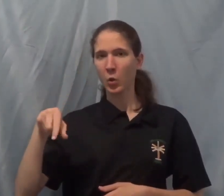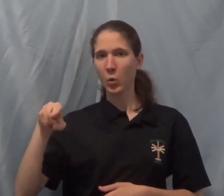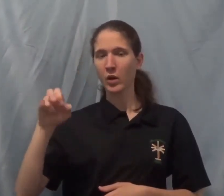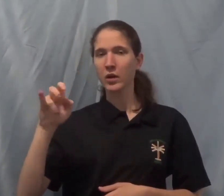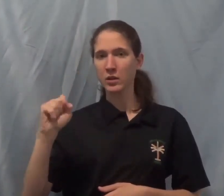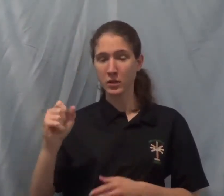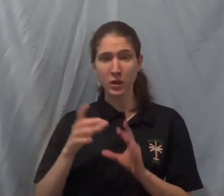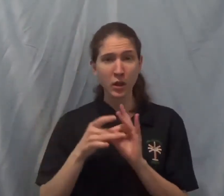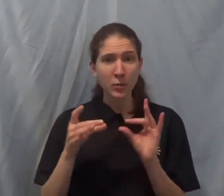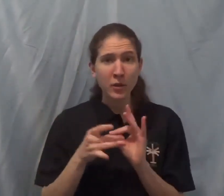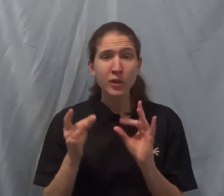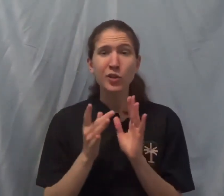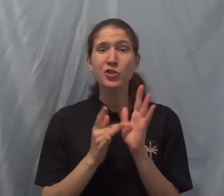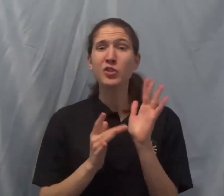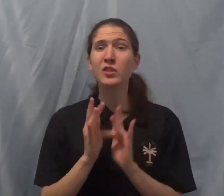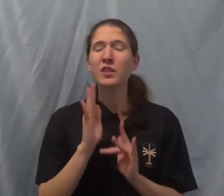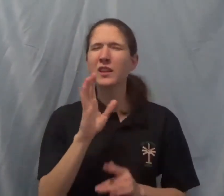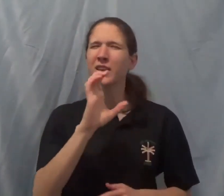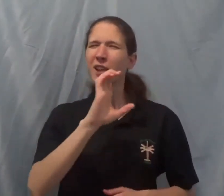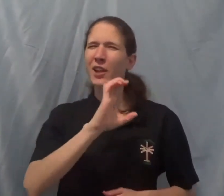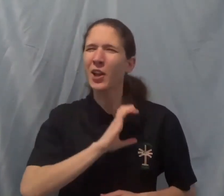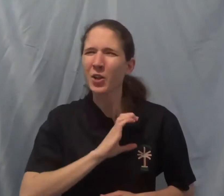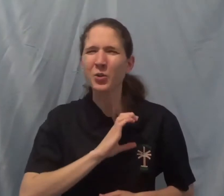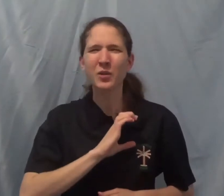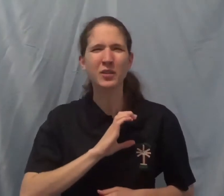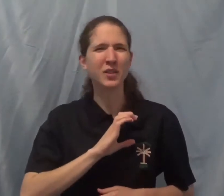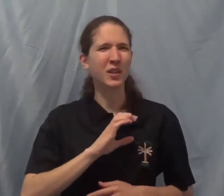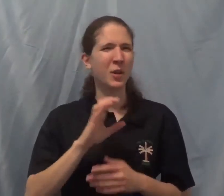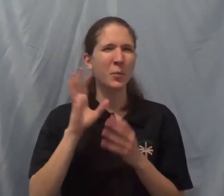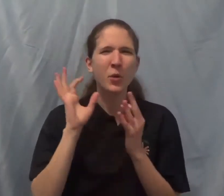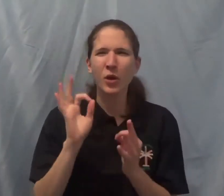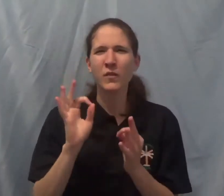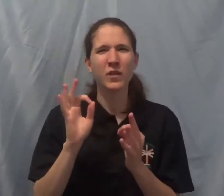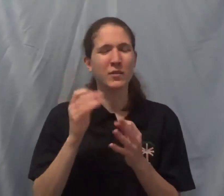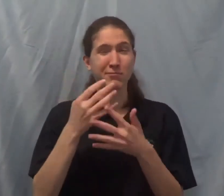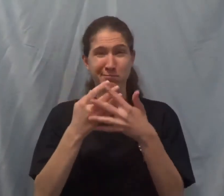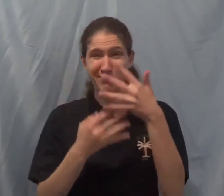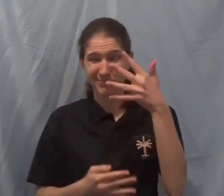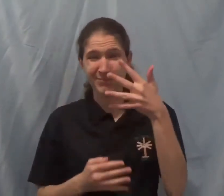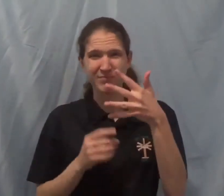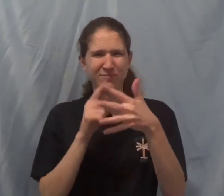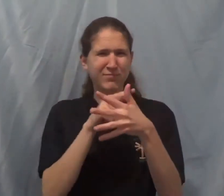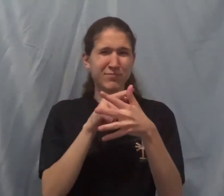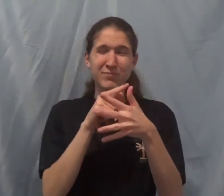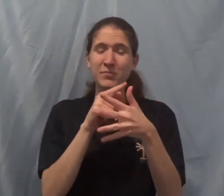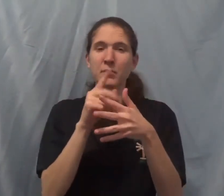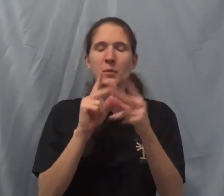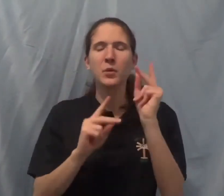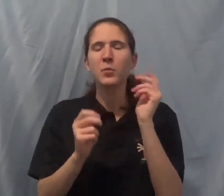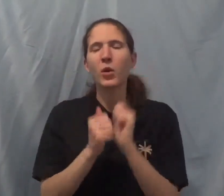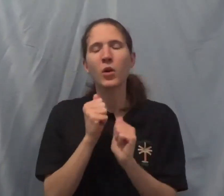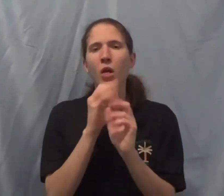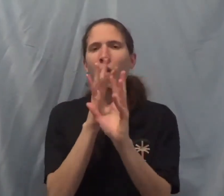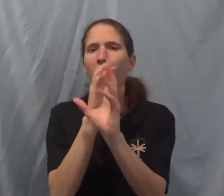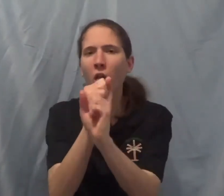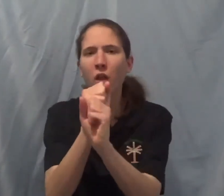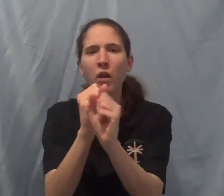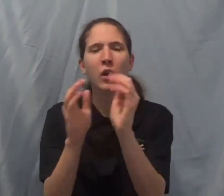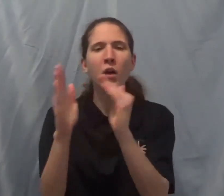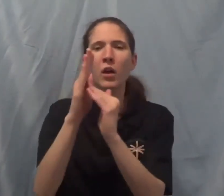perfection is mercy. And when St. Luke quotes Jesus, as Jesus wraps up his Sermon on the